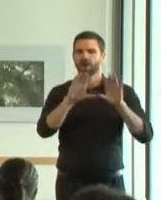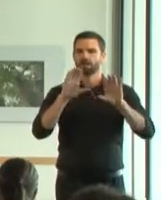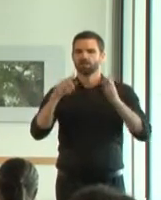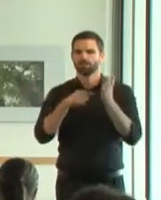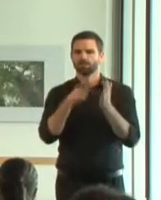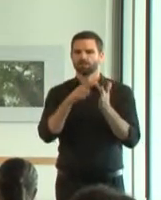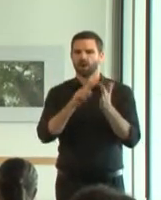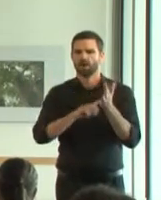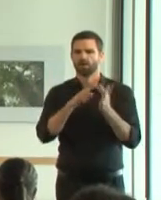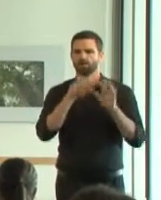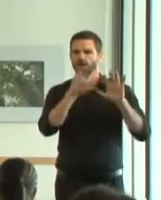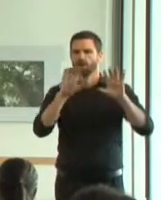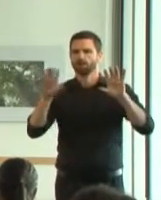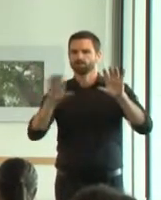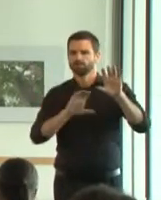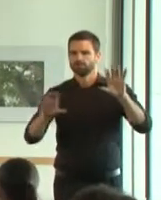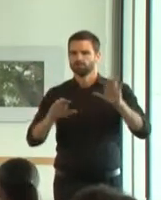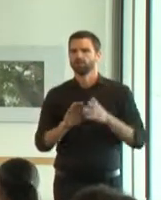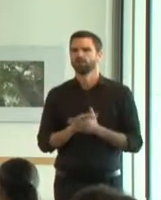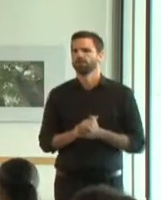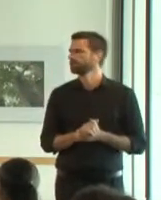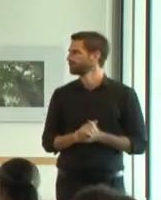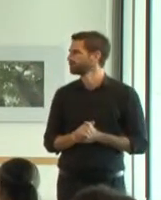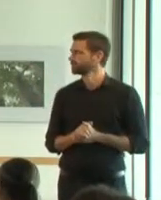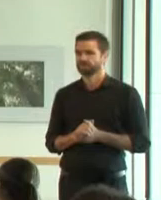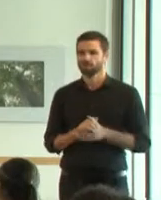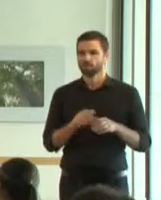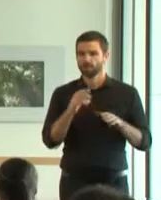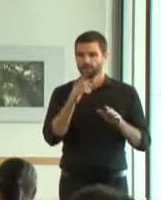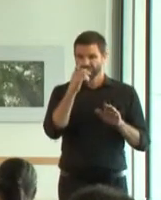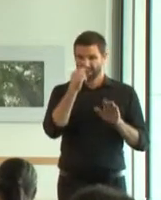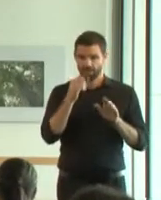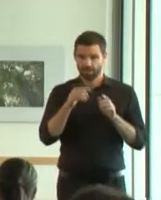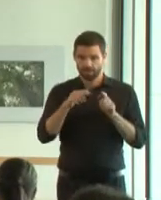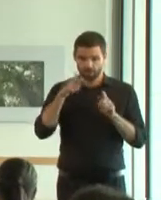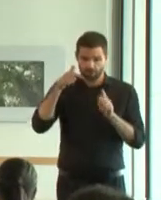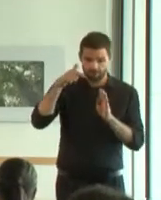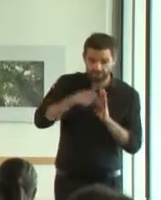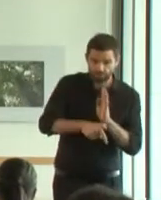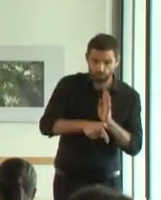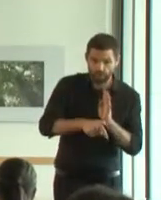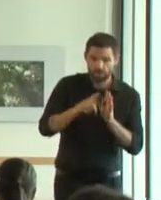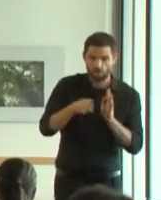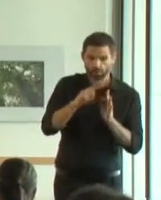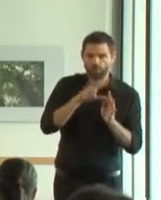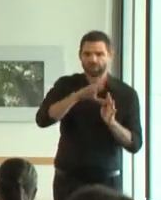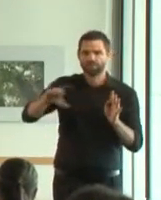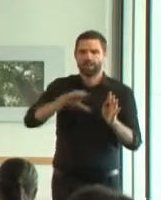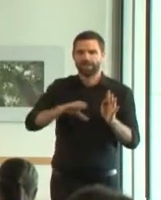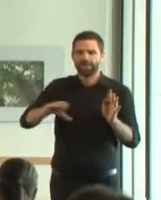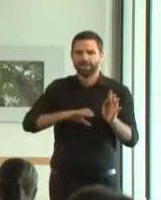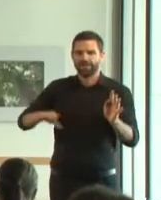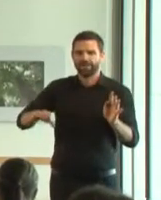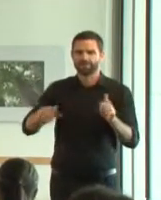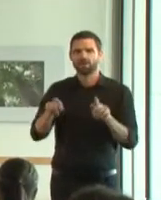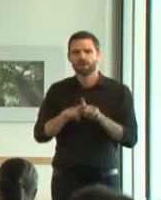is that not only do we make like layers of compression, but we can divide it up into little segments. And it gives you like a little bit of Rubik's Cube kind